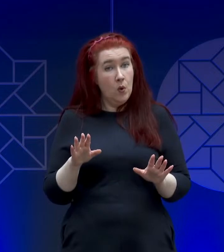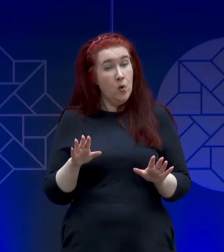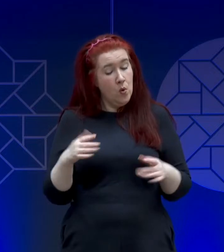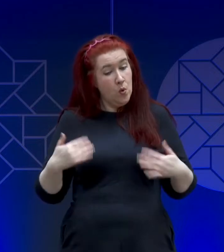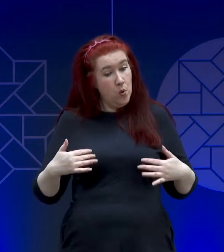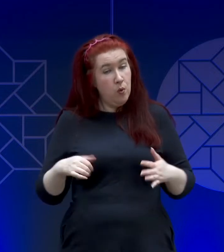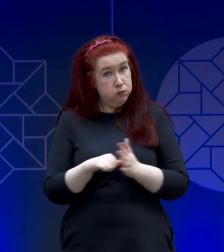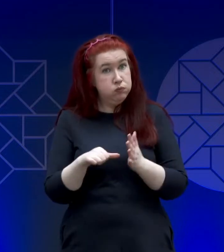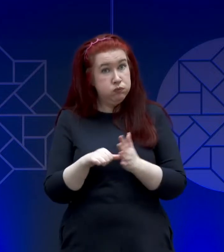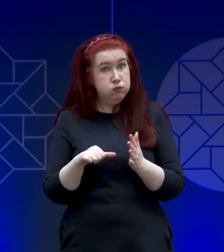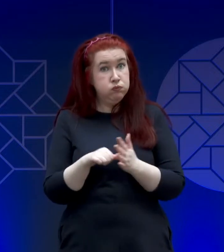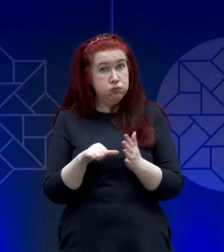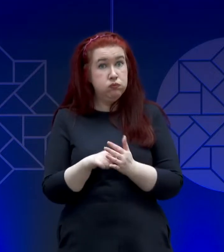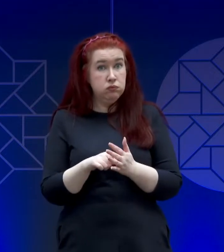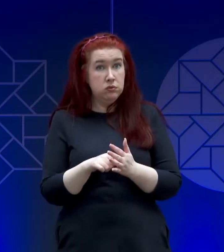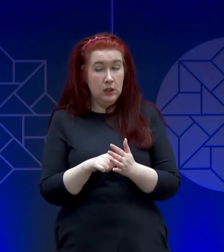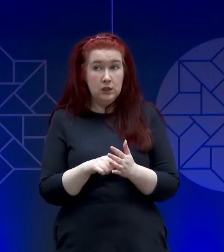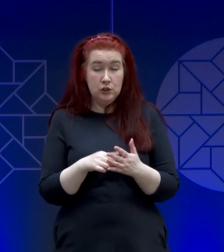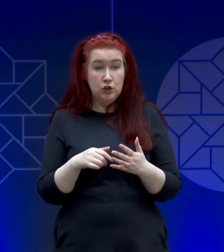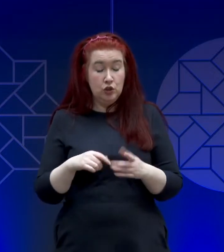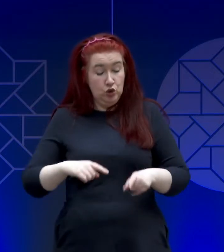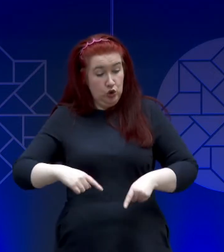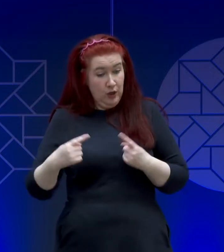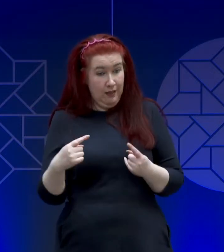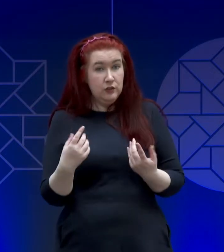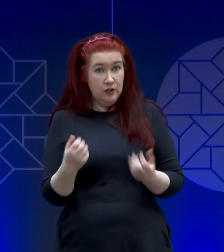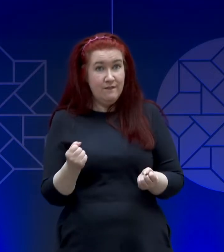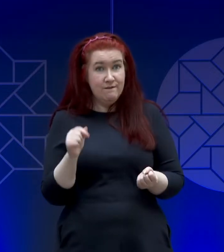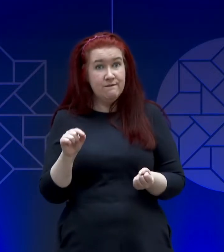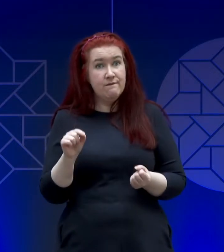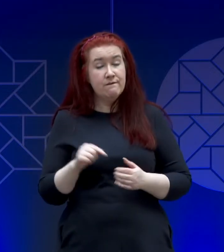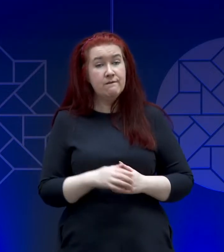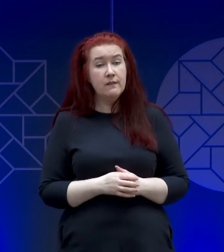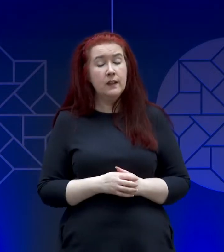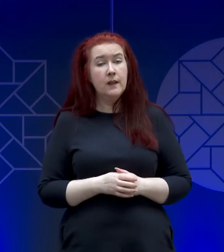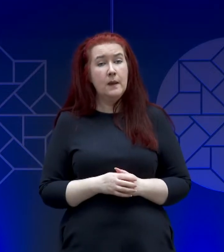challenged. It was very difficult. I was